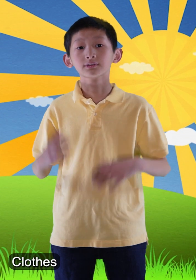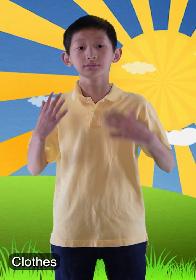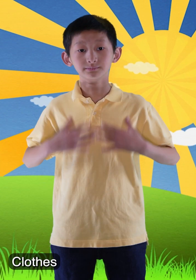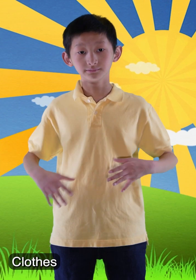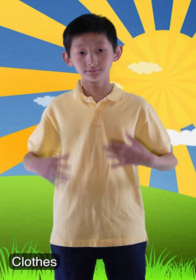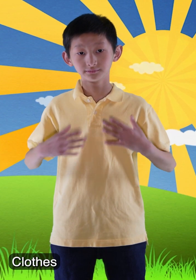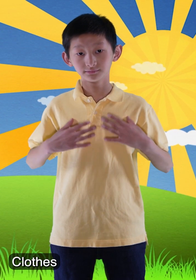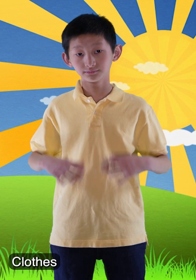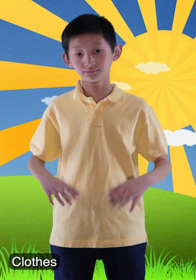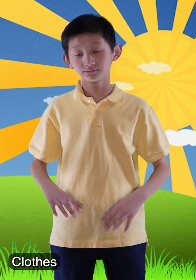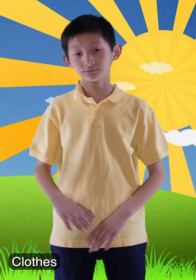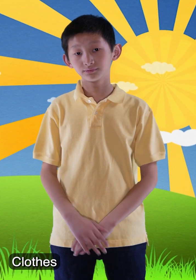Clothes.